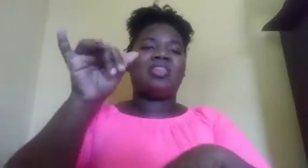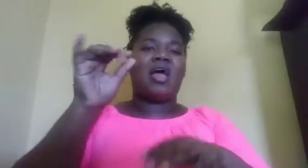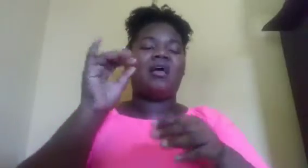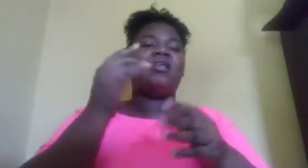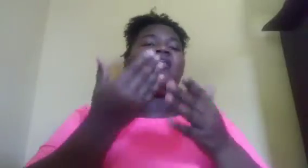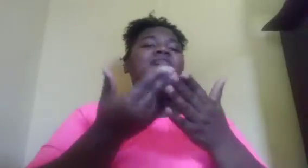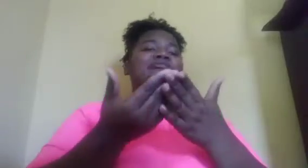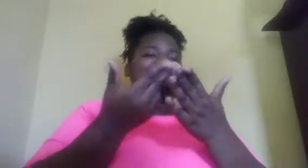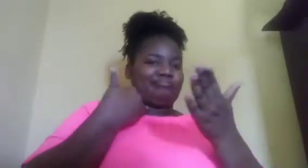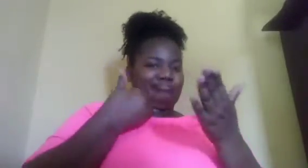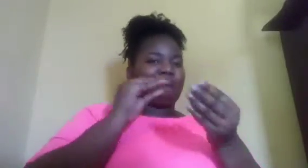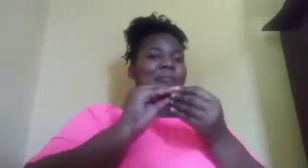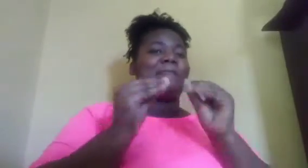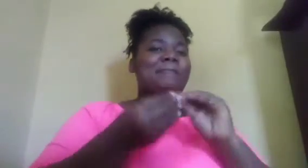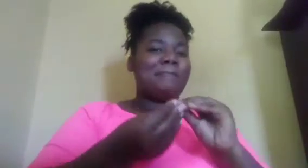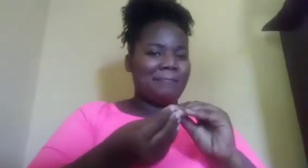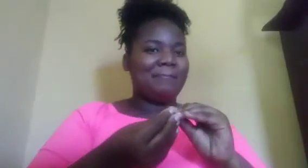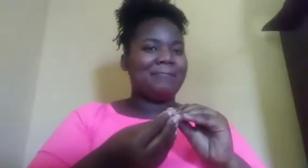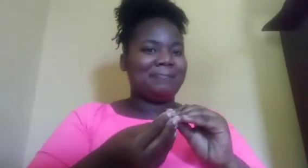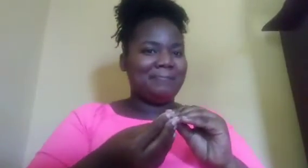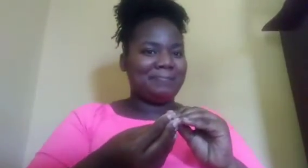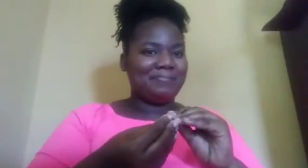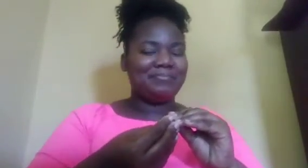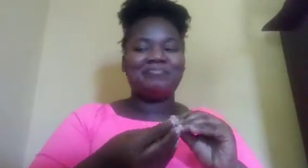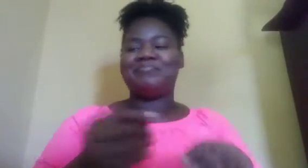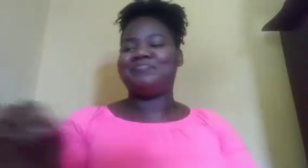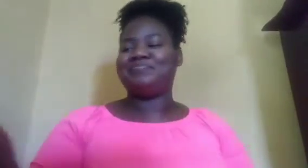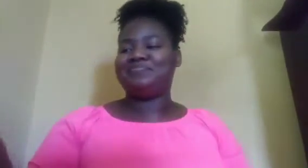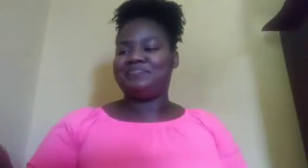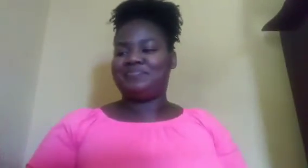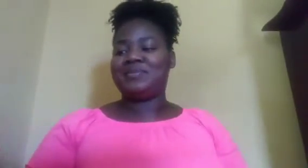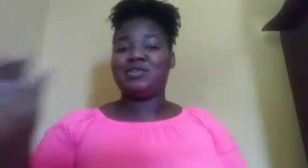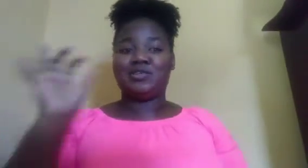we will stay on that number, the number before.